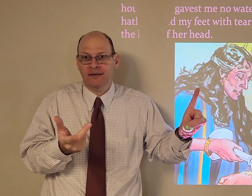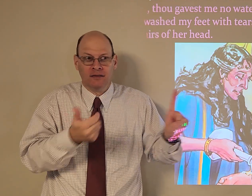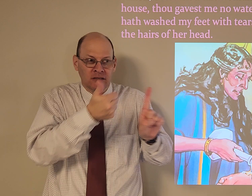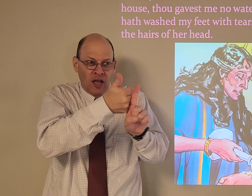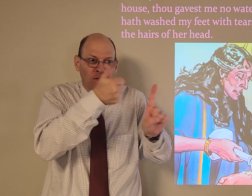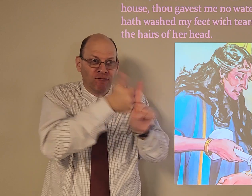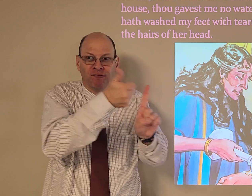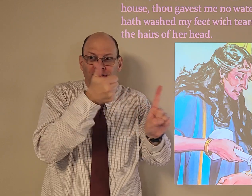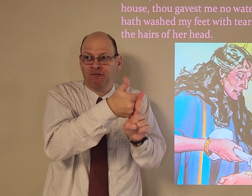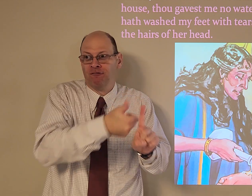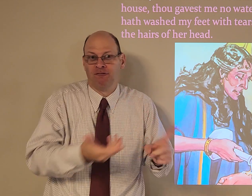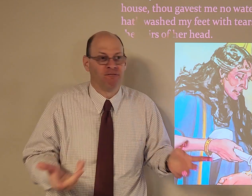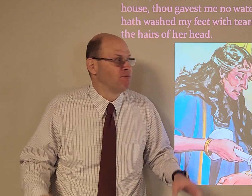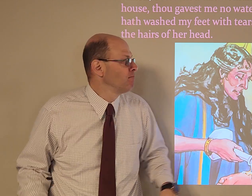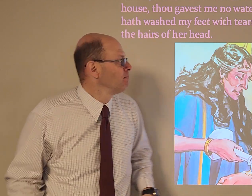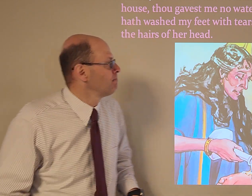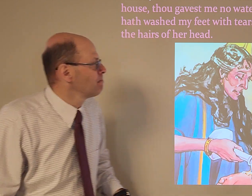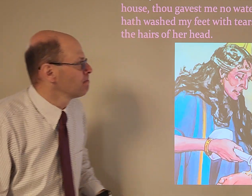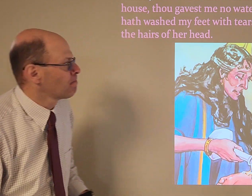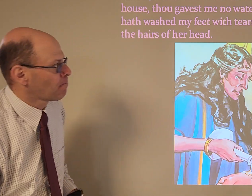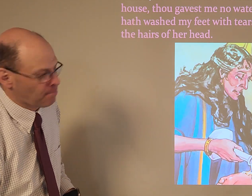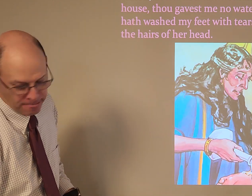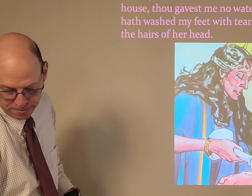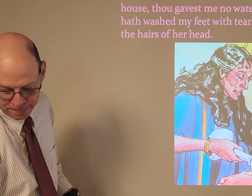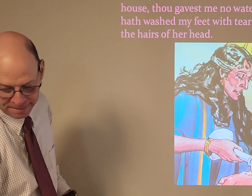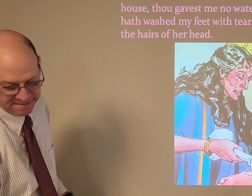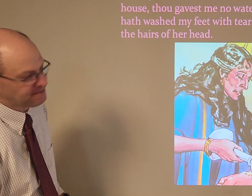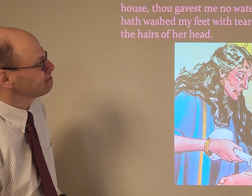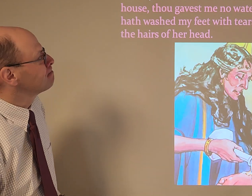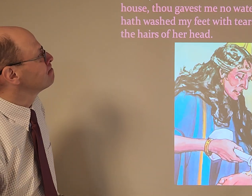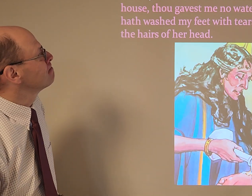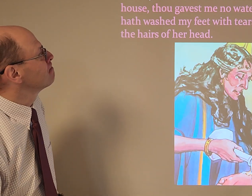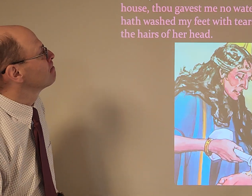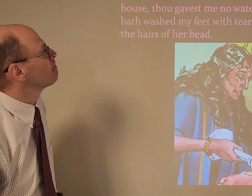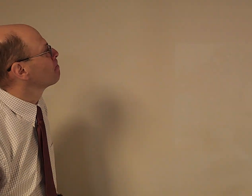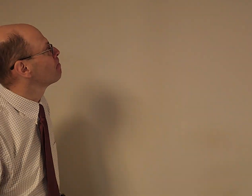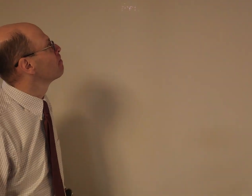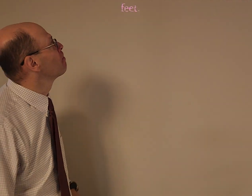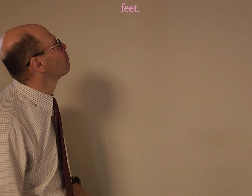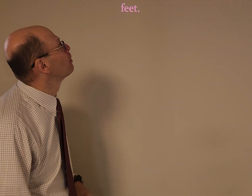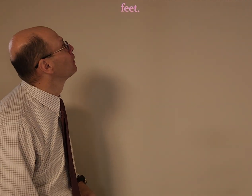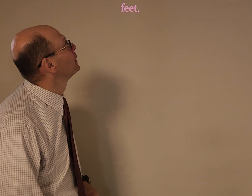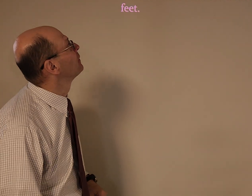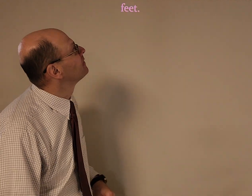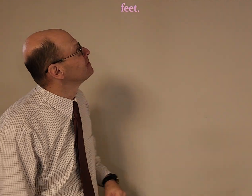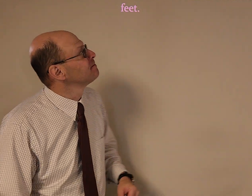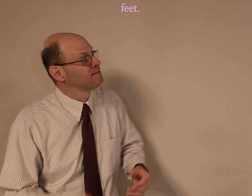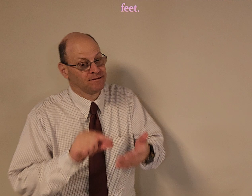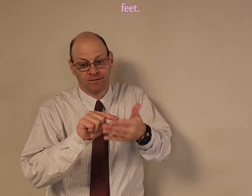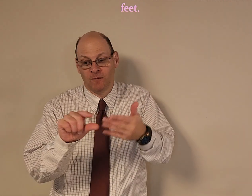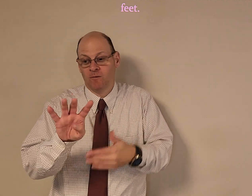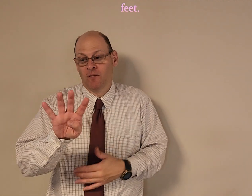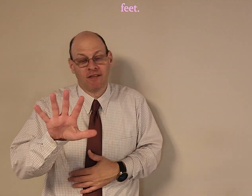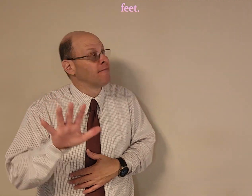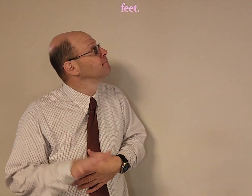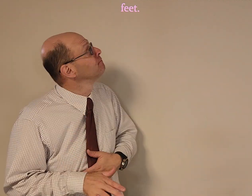here, to make me comfortable, to welcome me, warmly.